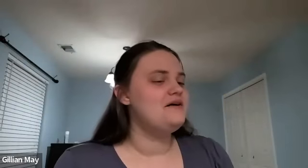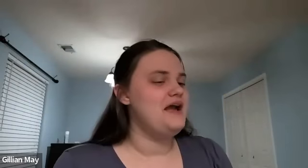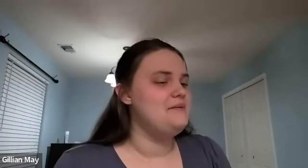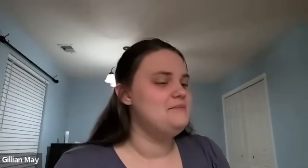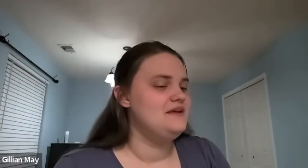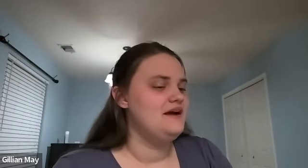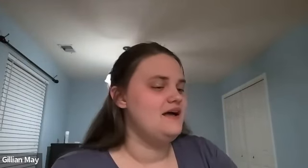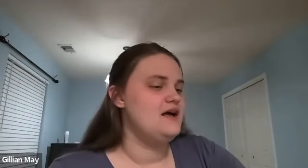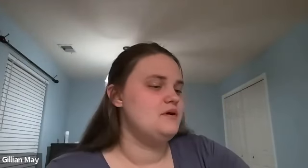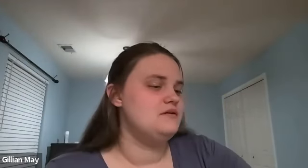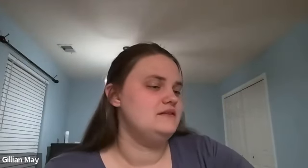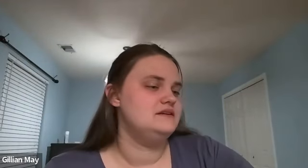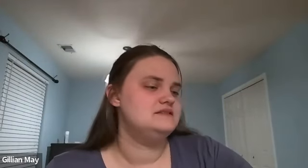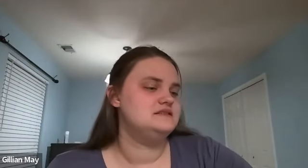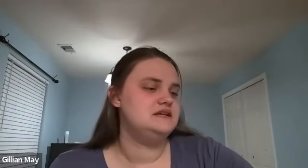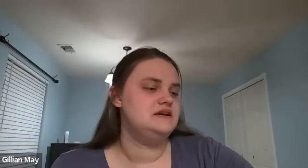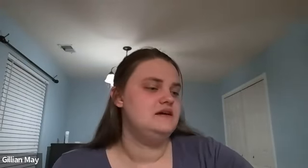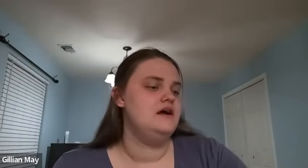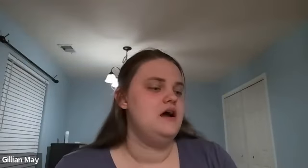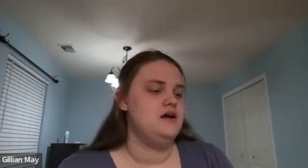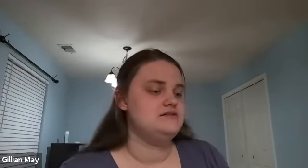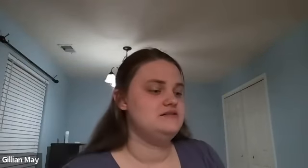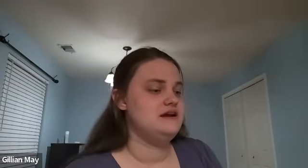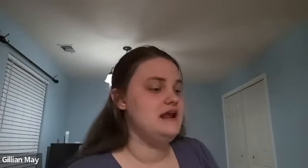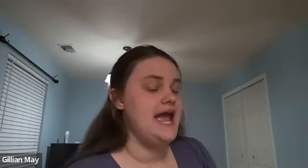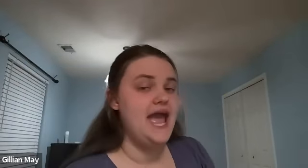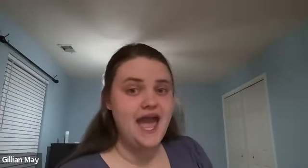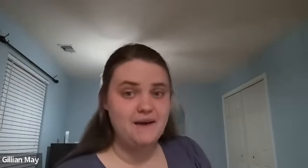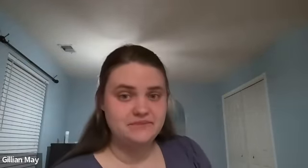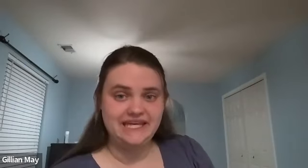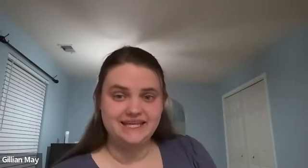Okay. All right, let's see. All right. Happy.